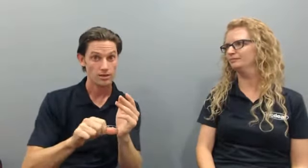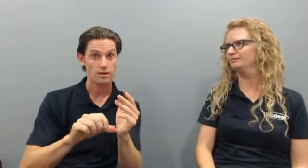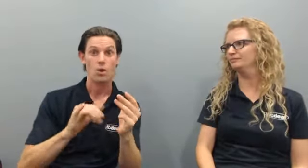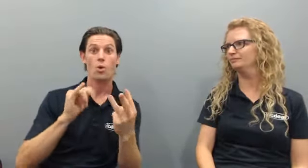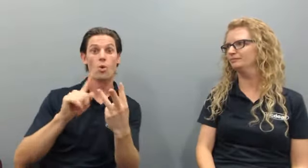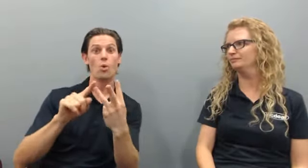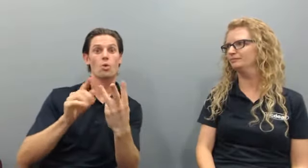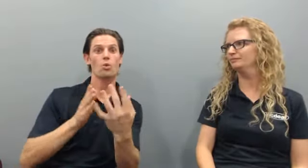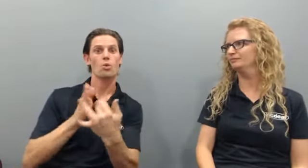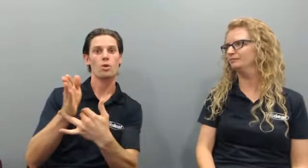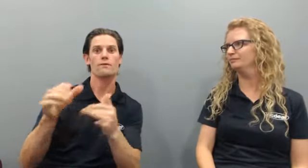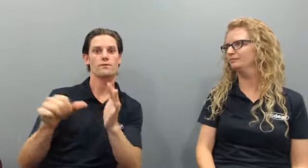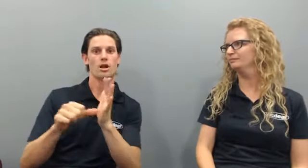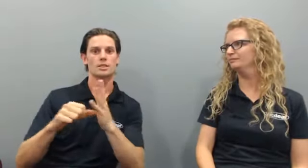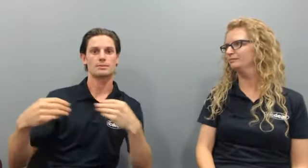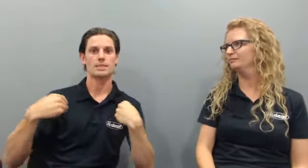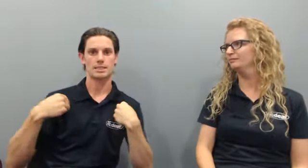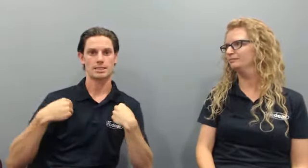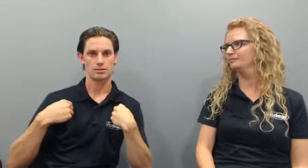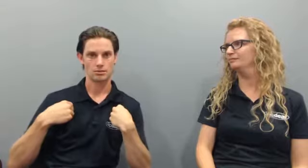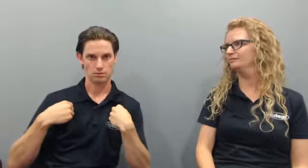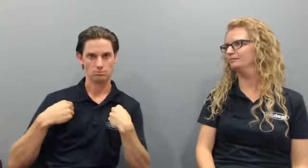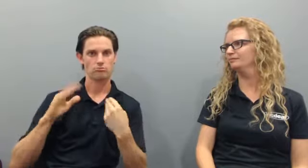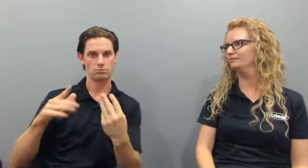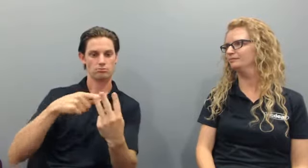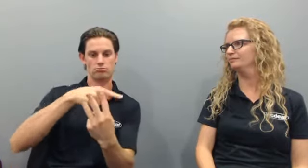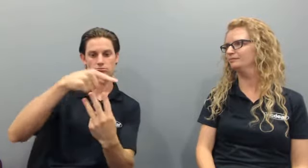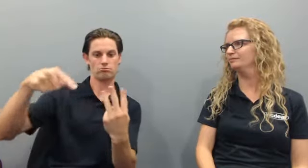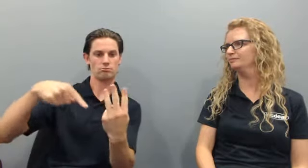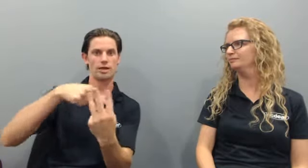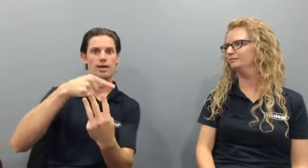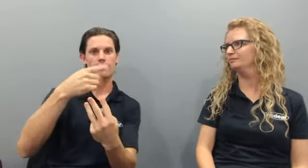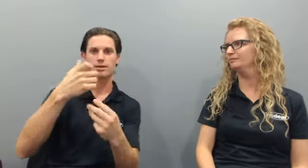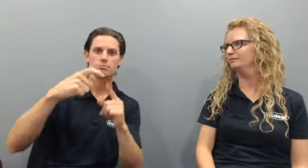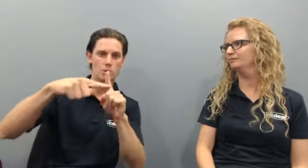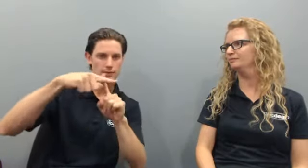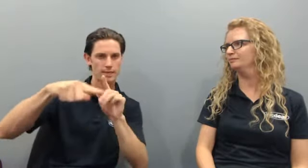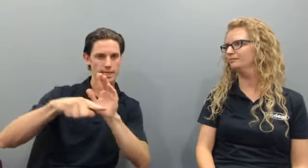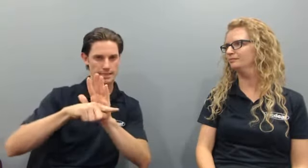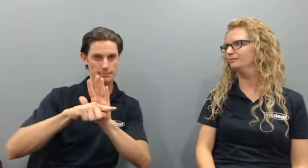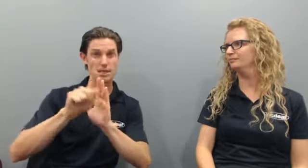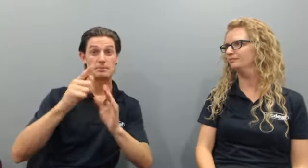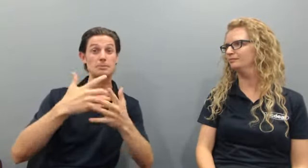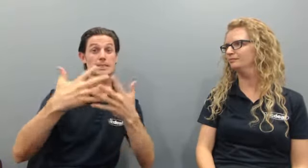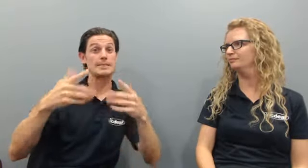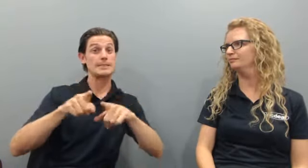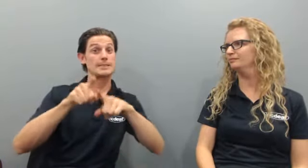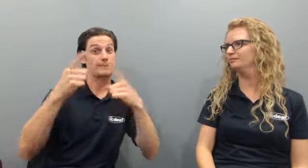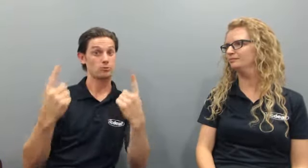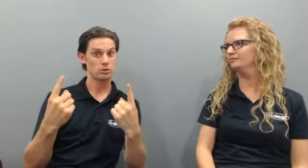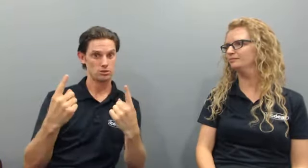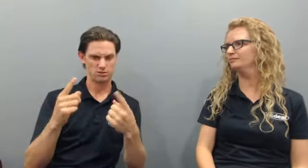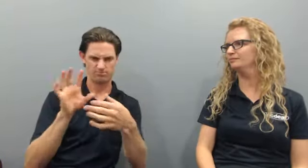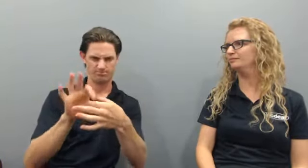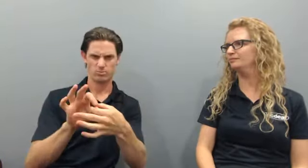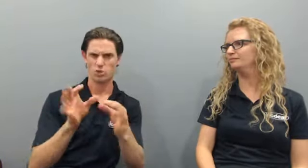yourself, or they can be managed through a separate organisation. There are pros and cons to each of